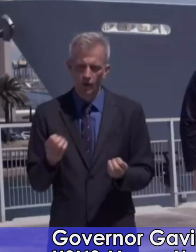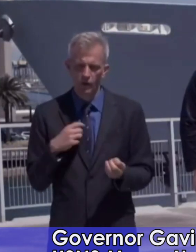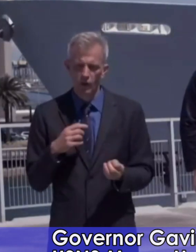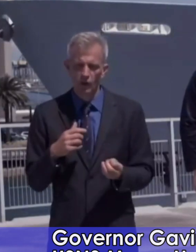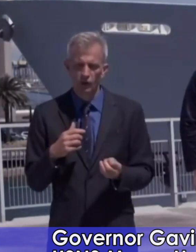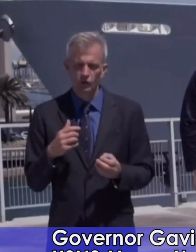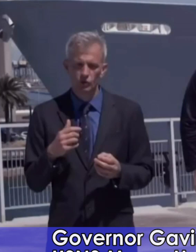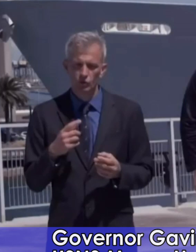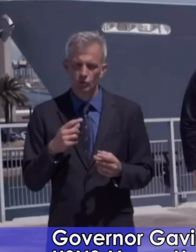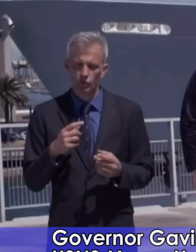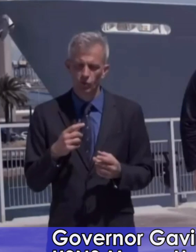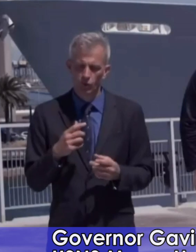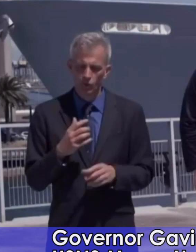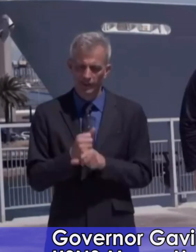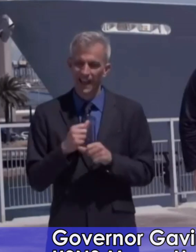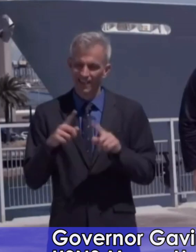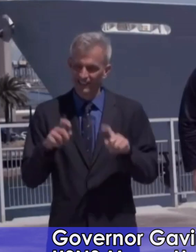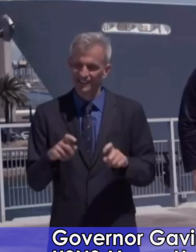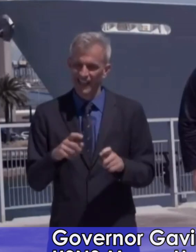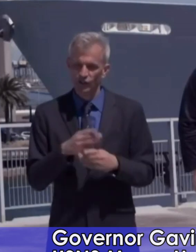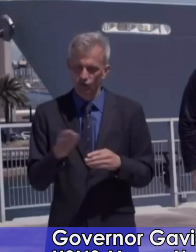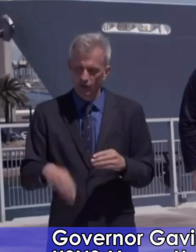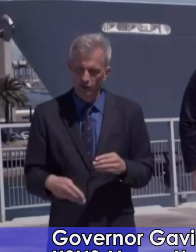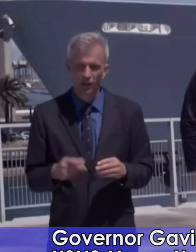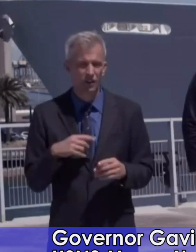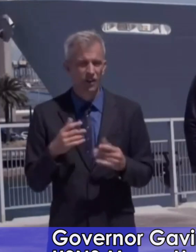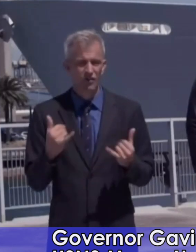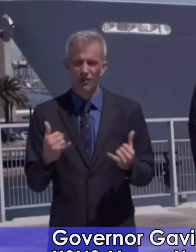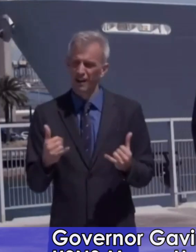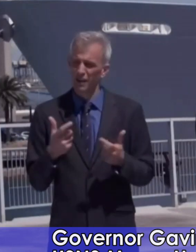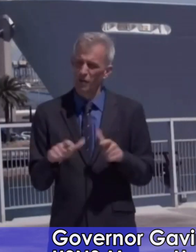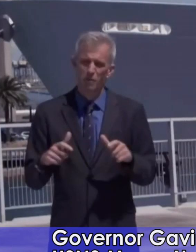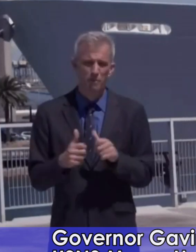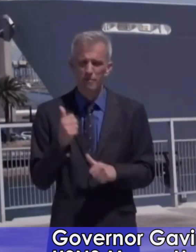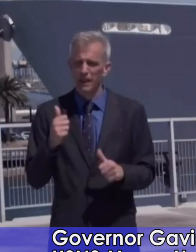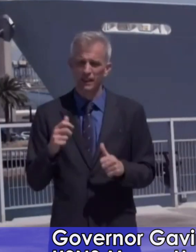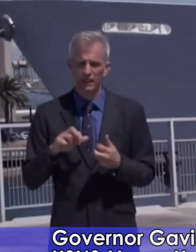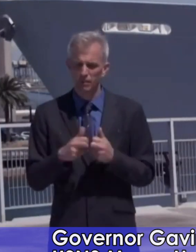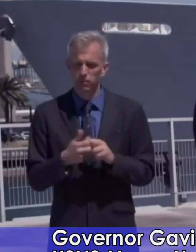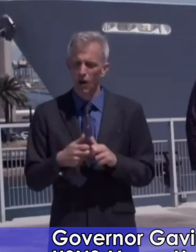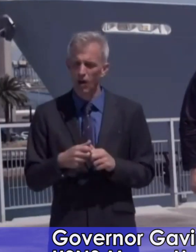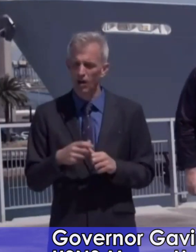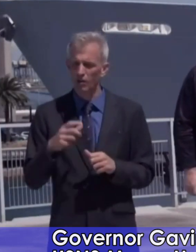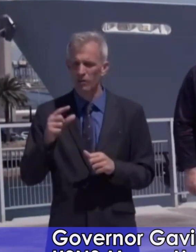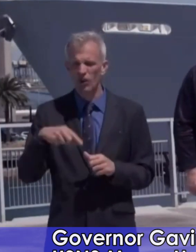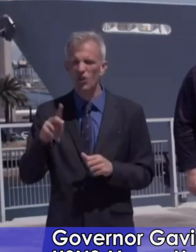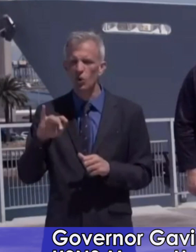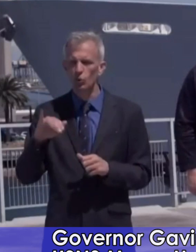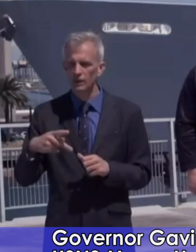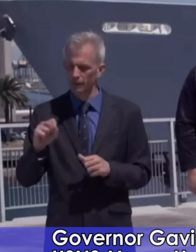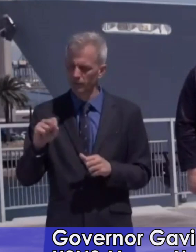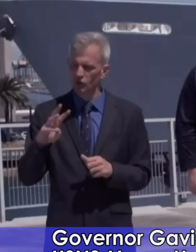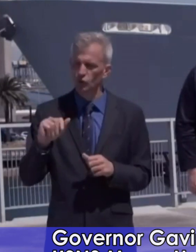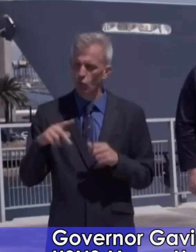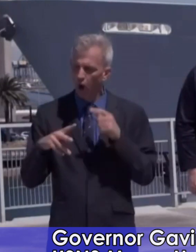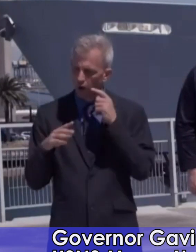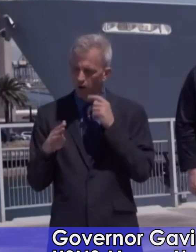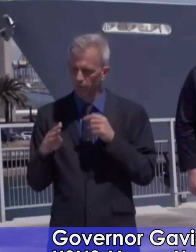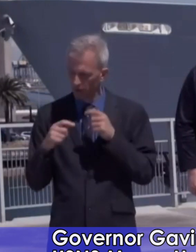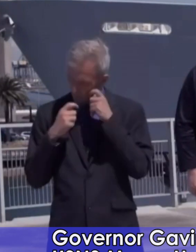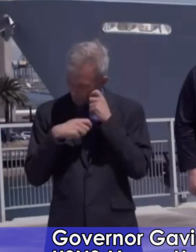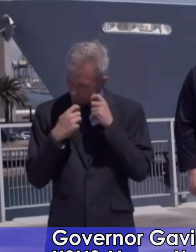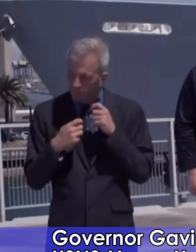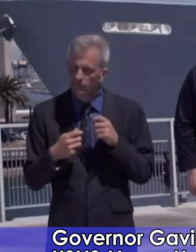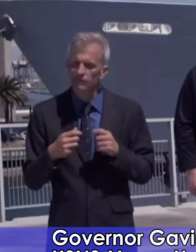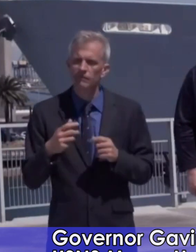the big issue for us is swabs, specimen collection, specimen samples. I was talking to Stanford representatives,